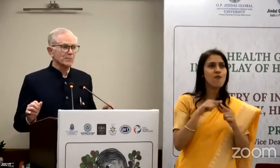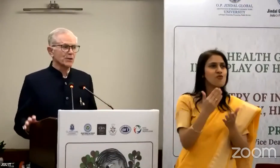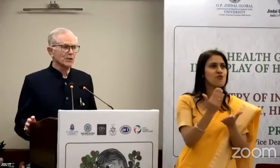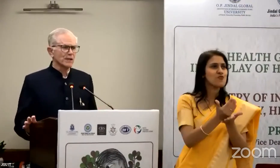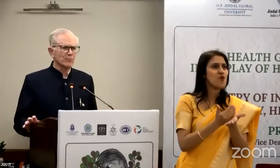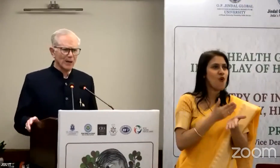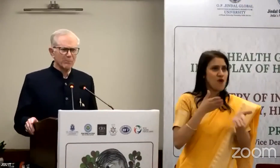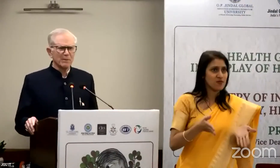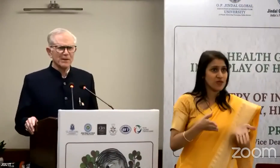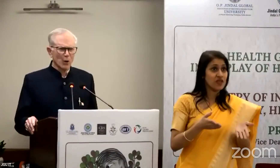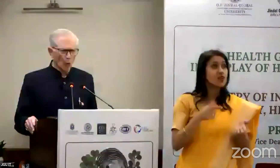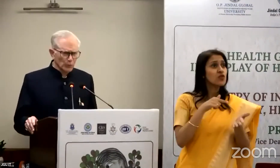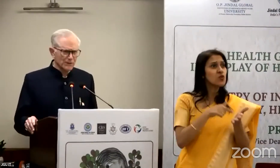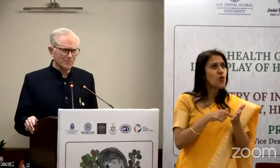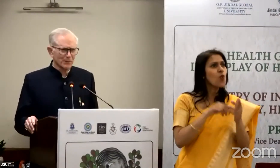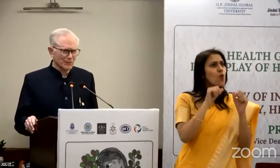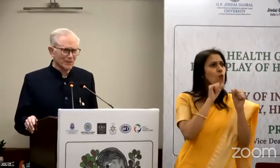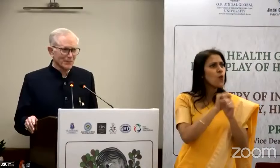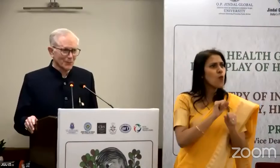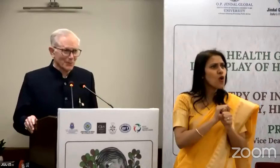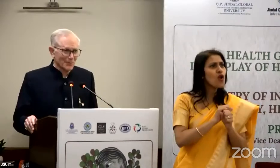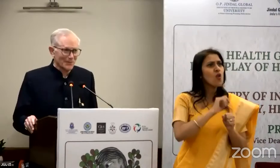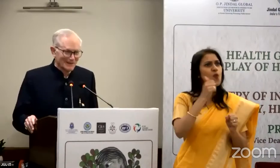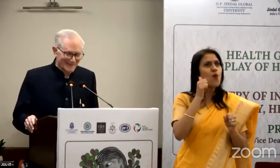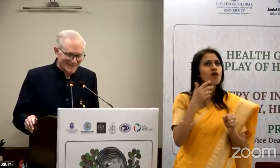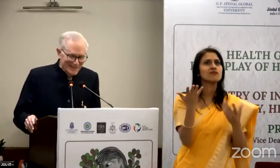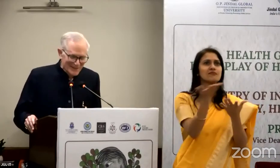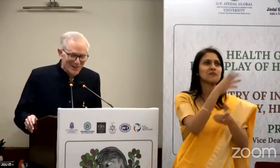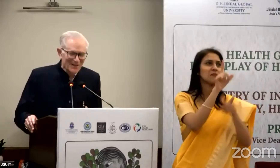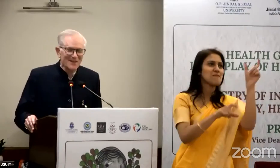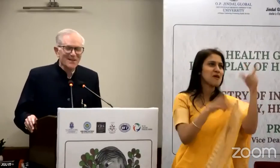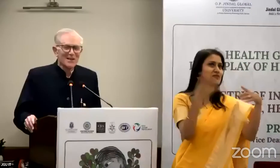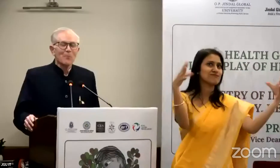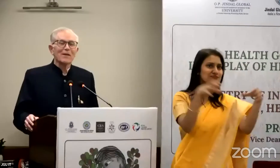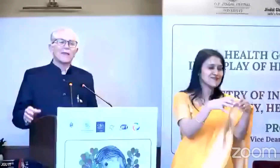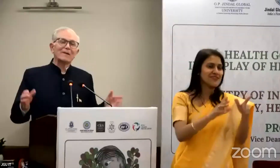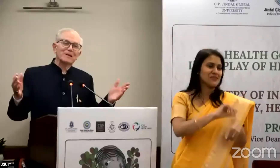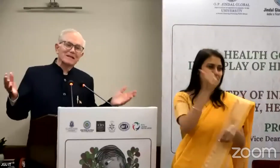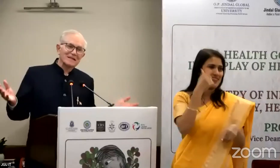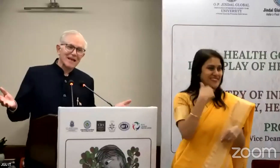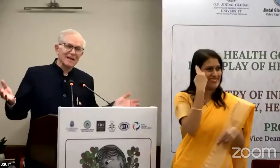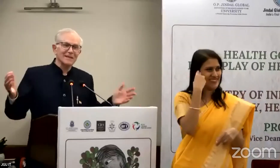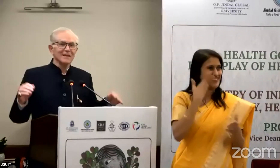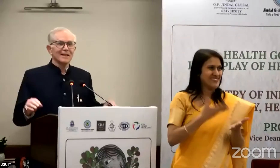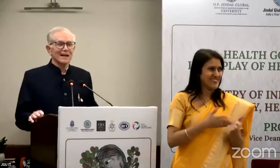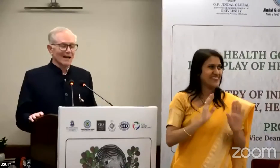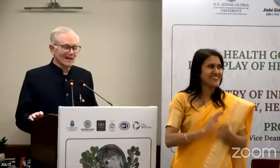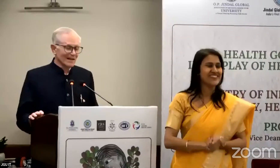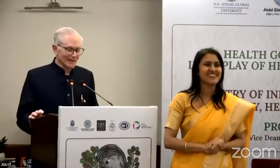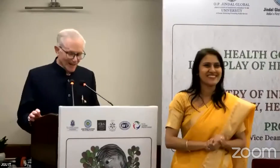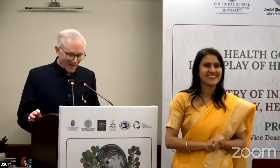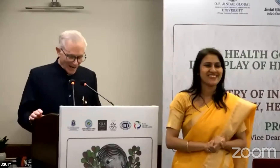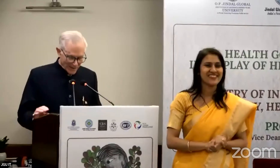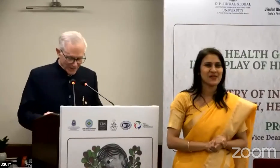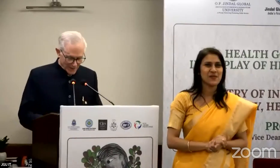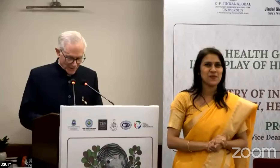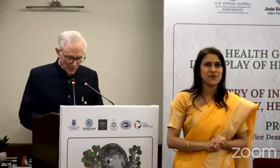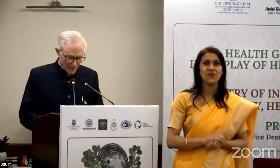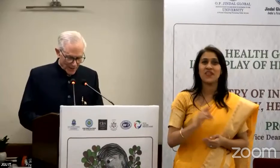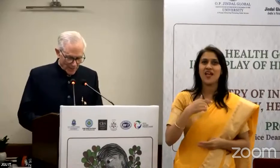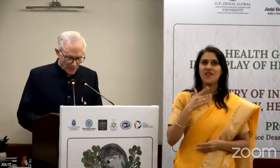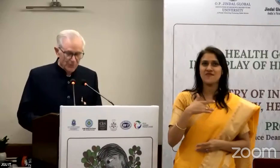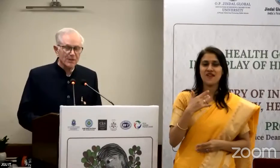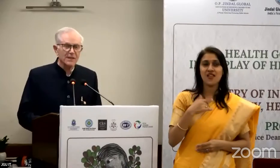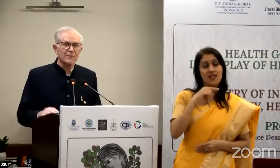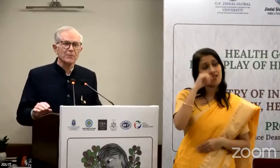is because I'm probably the oldest person in the room. But that being said, I think it's a